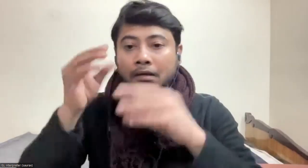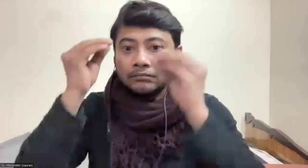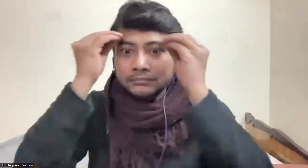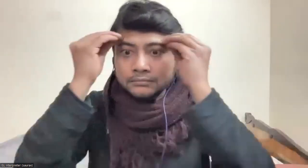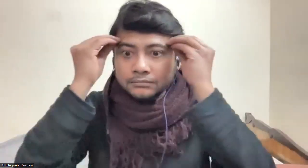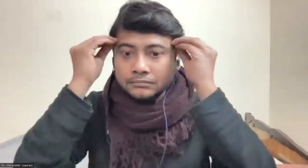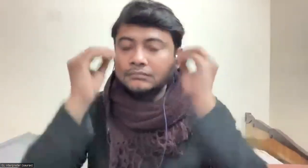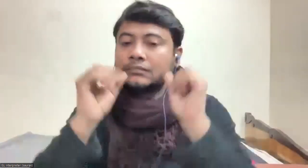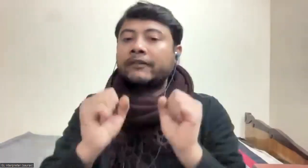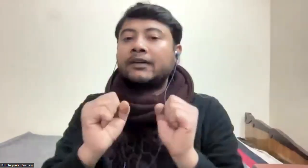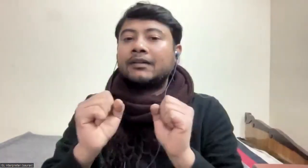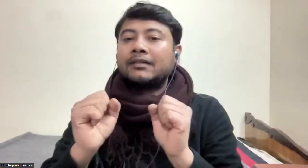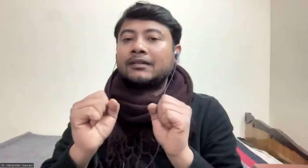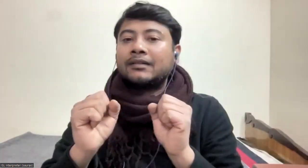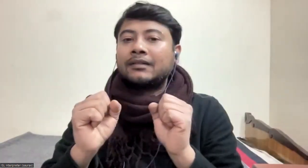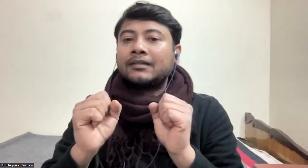time.